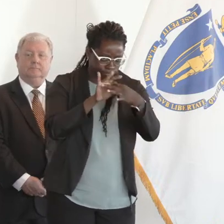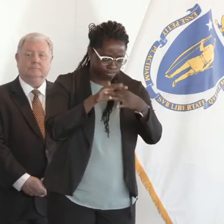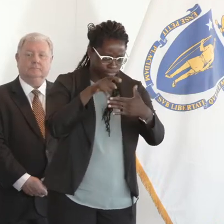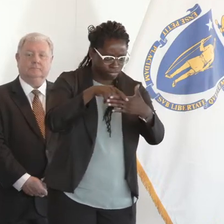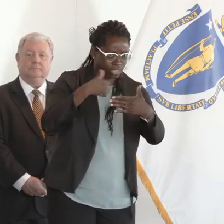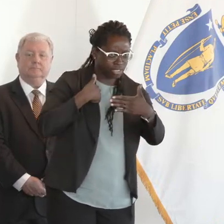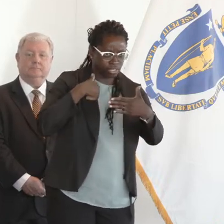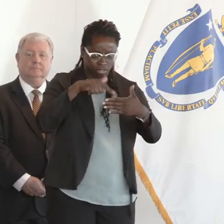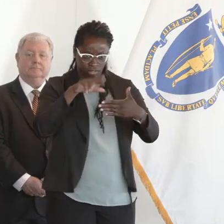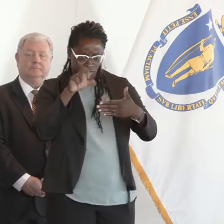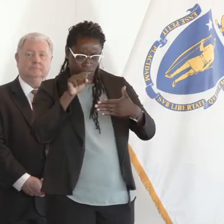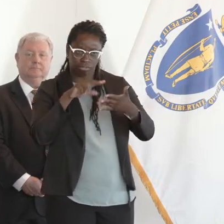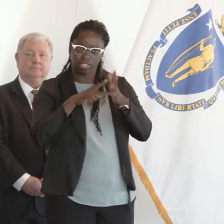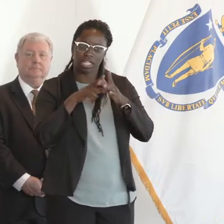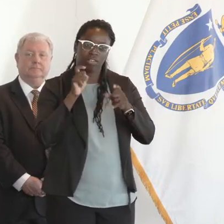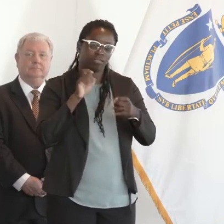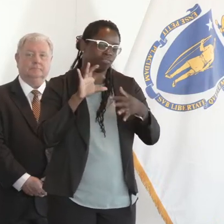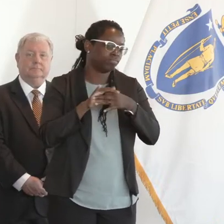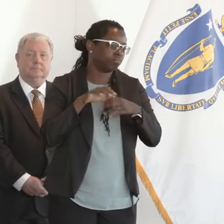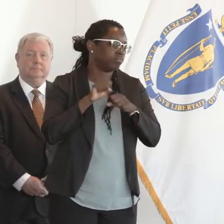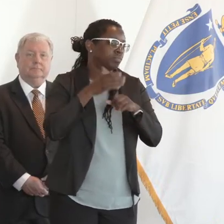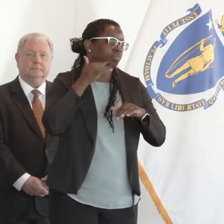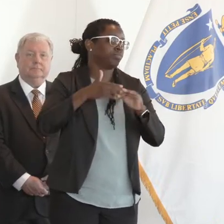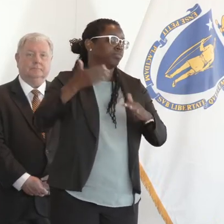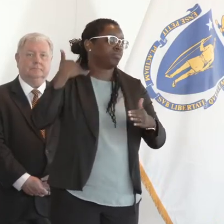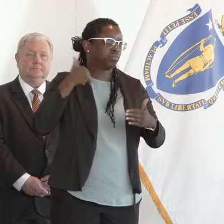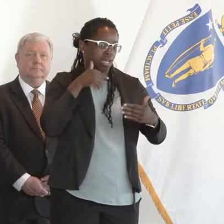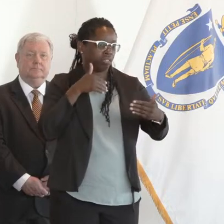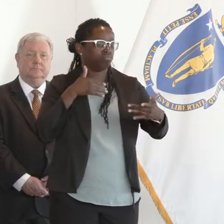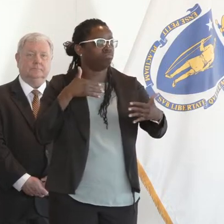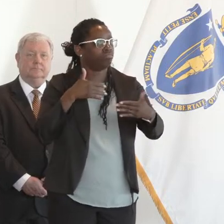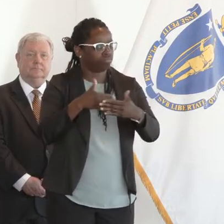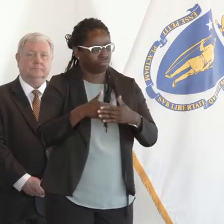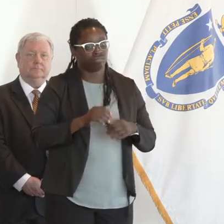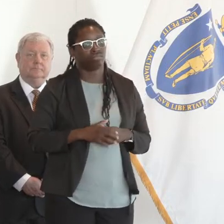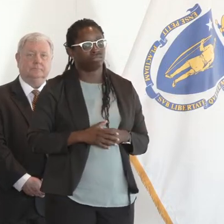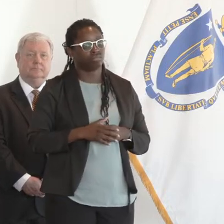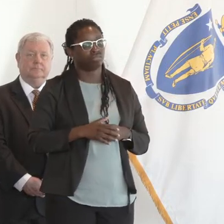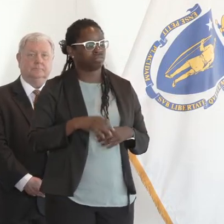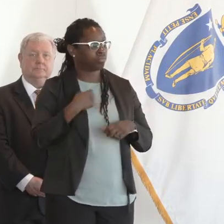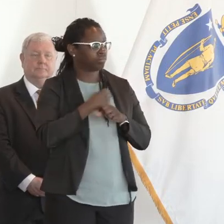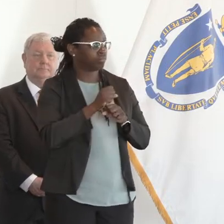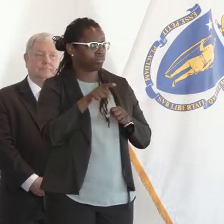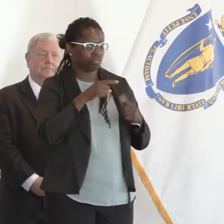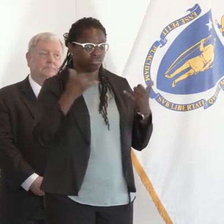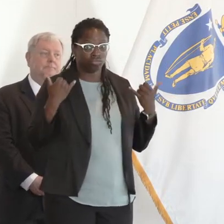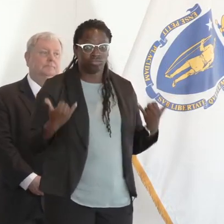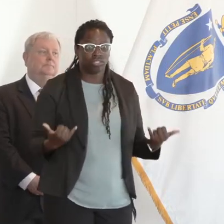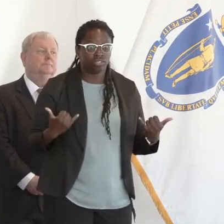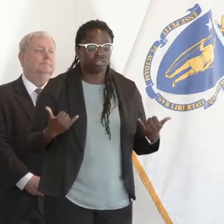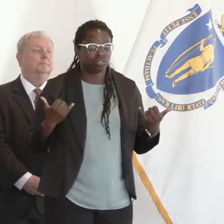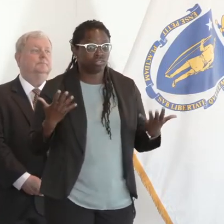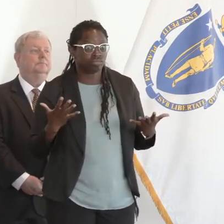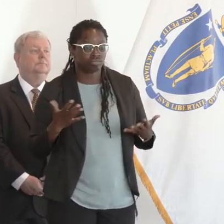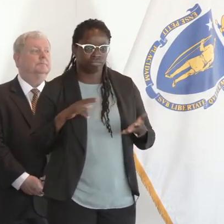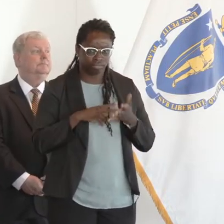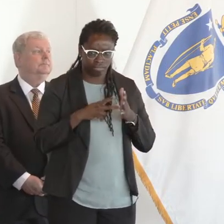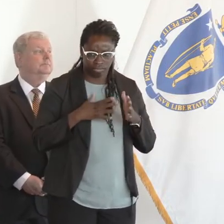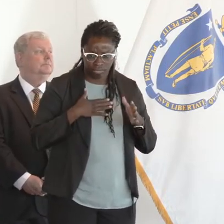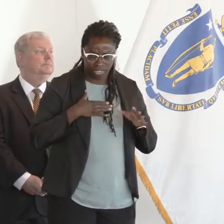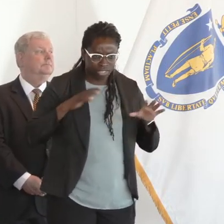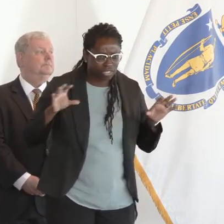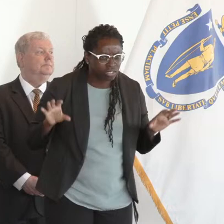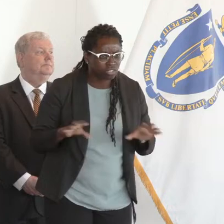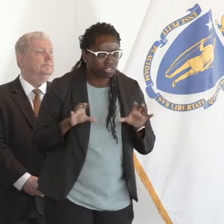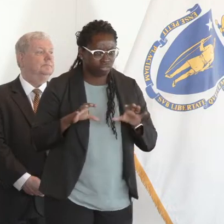before. The choices made at these tables and the actions we take individually and collectively will most certainly shape